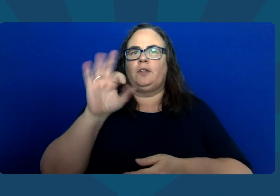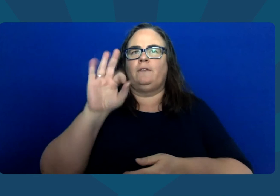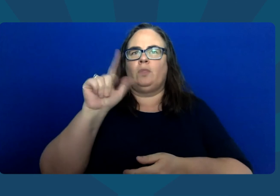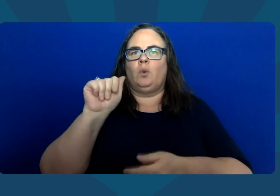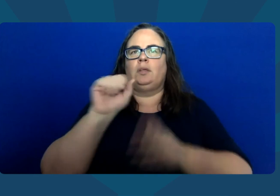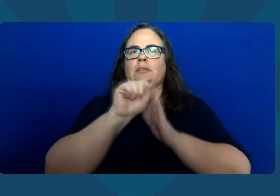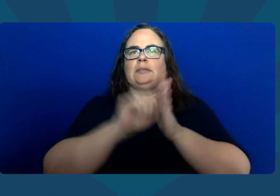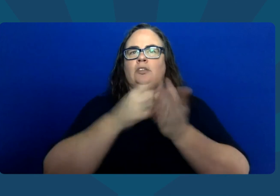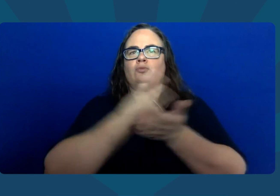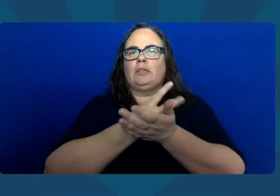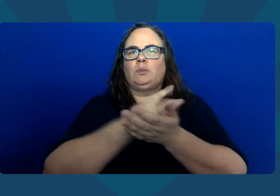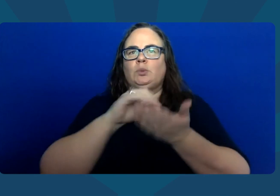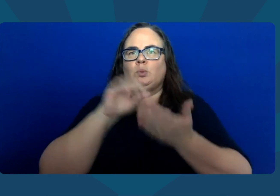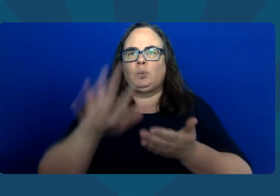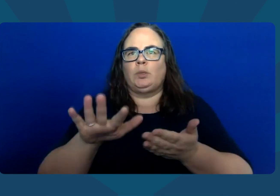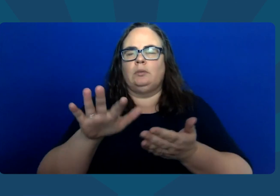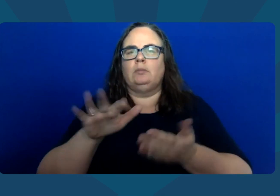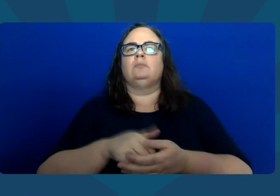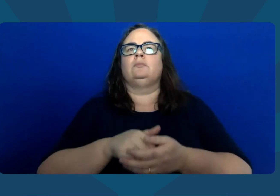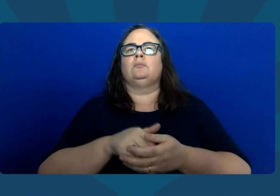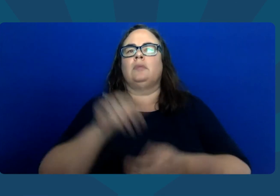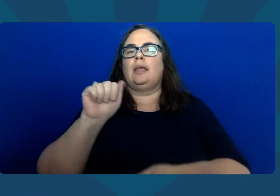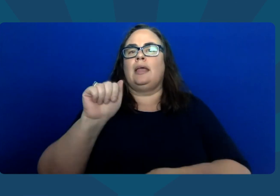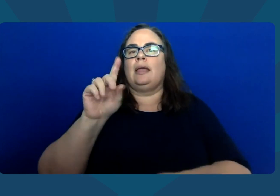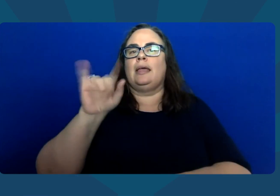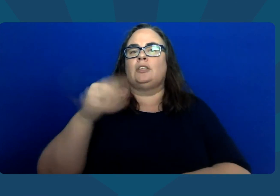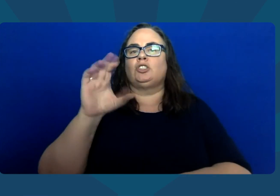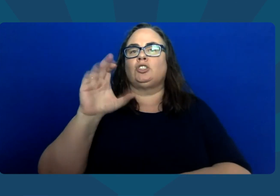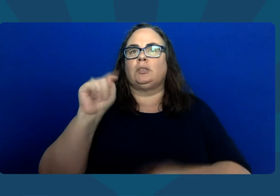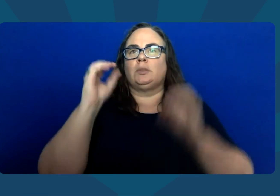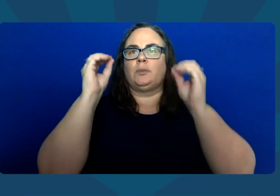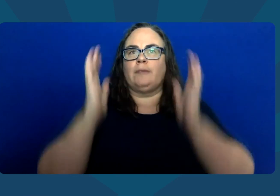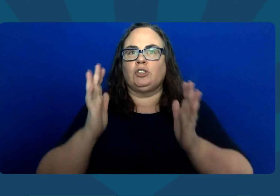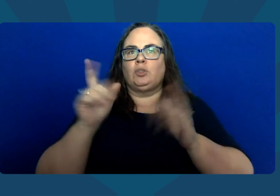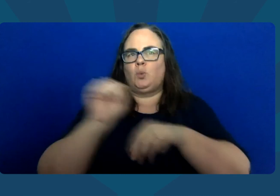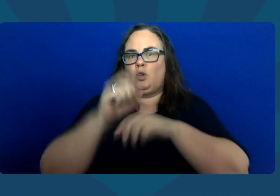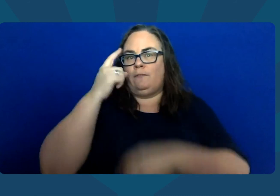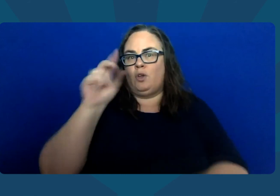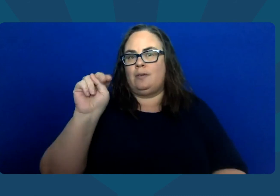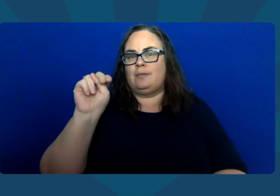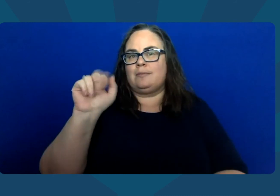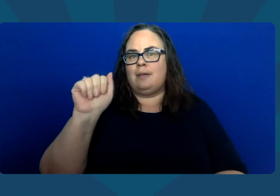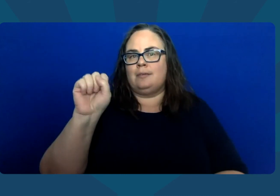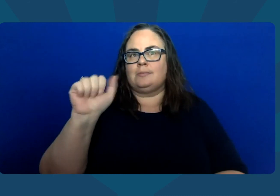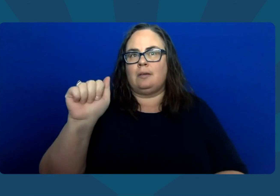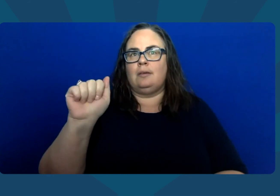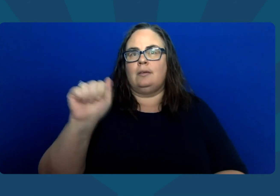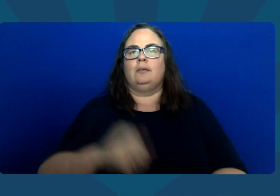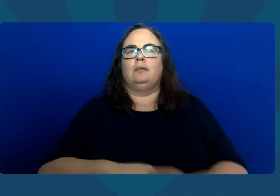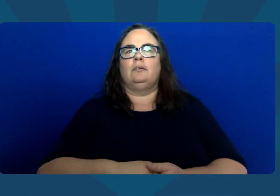A Florida State graduate student and adjunct professor working for NASA.